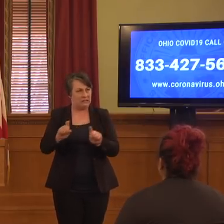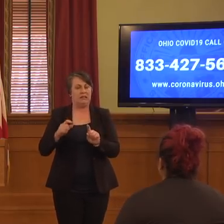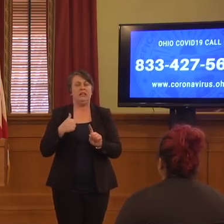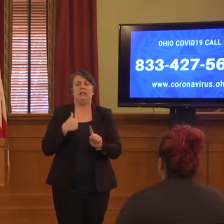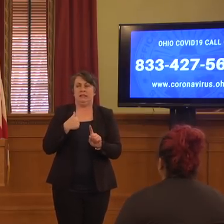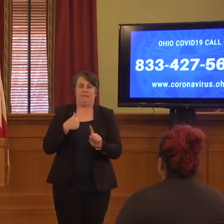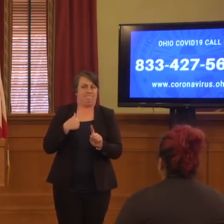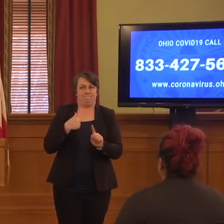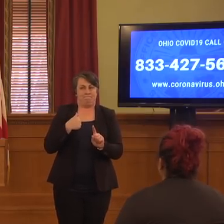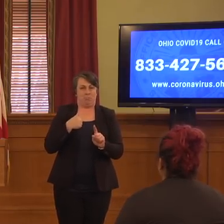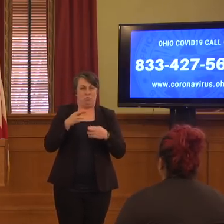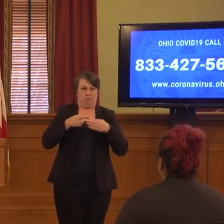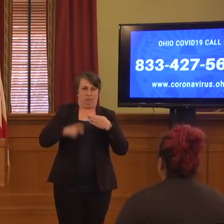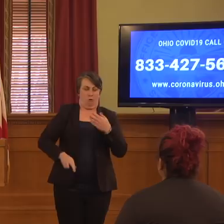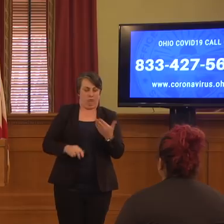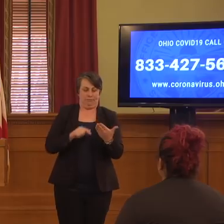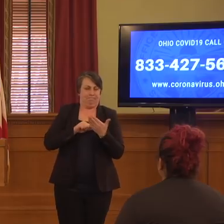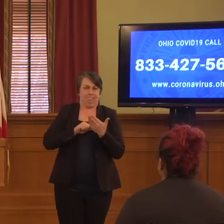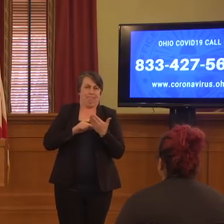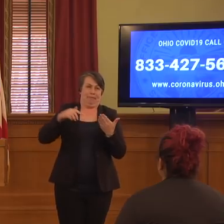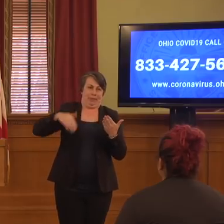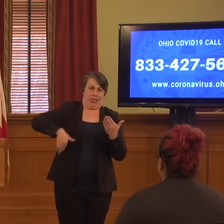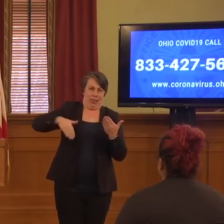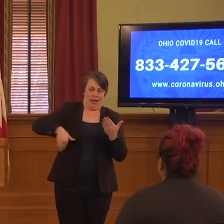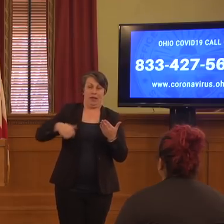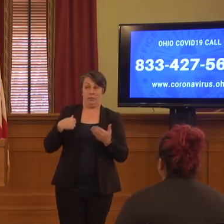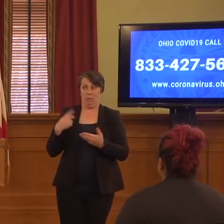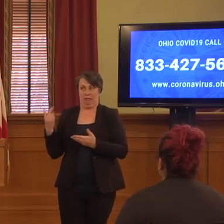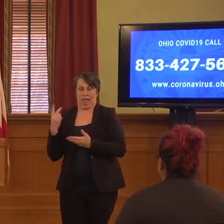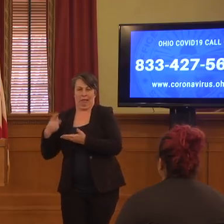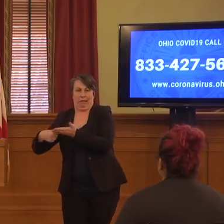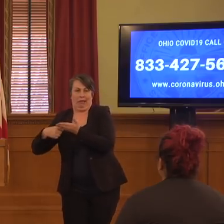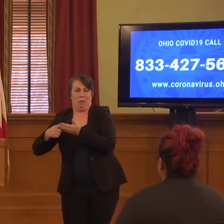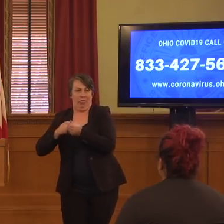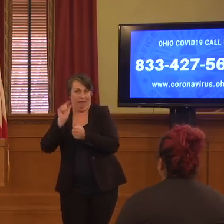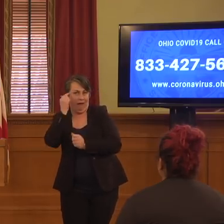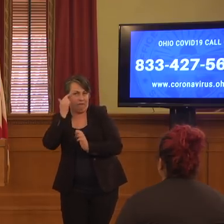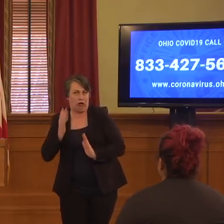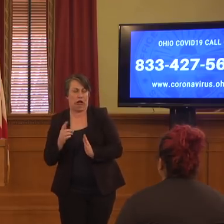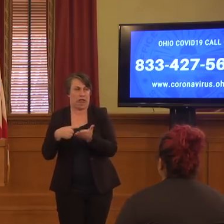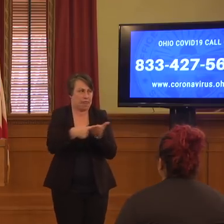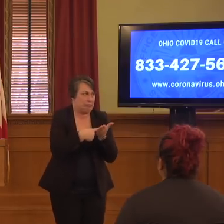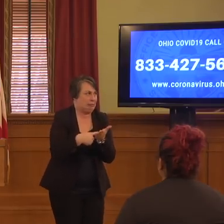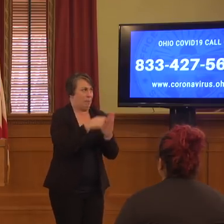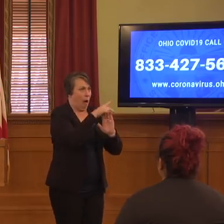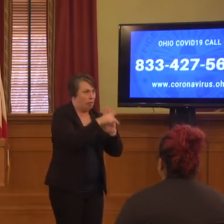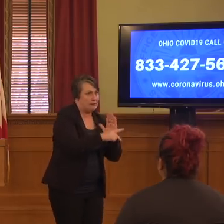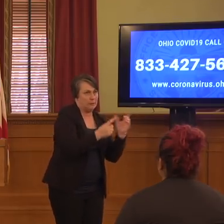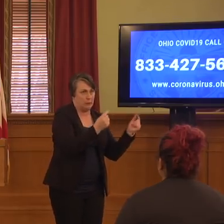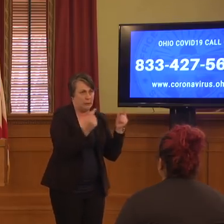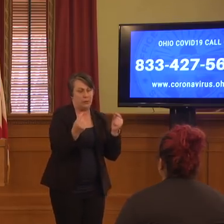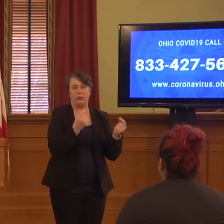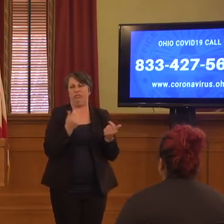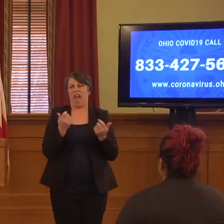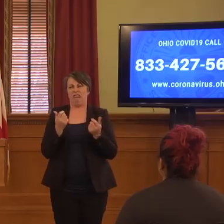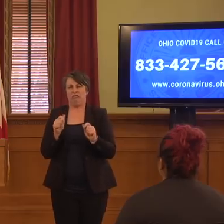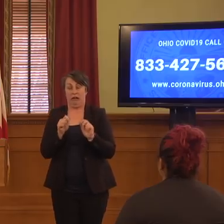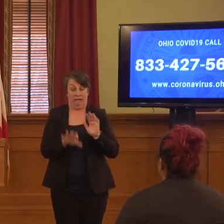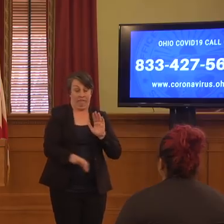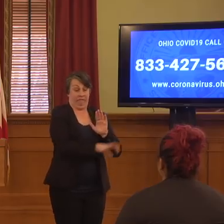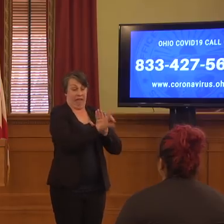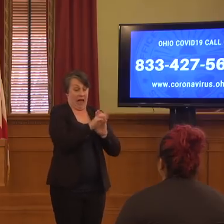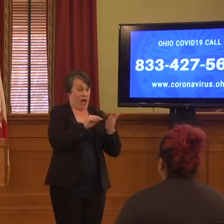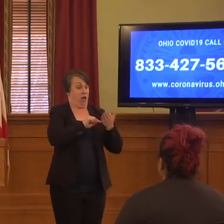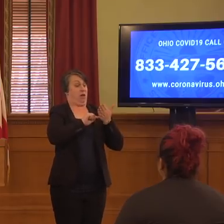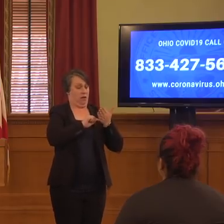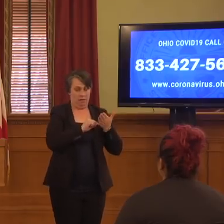mostly next to the governor working on advising on policy, so I'll try to get some information on that and get it back to you as soon as possible from our